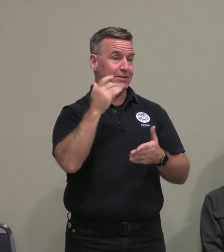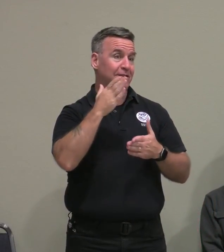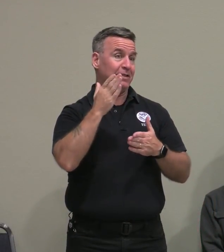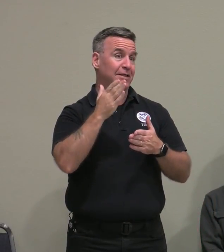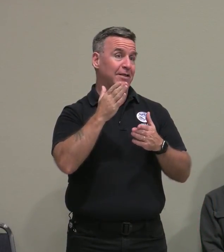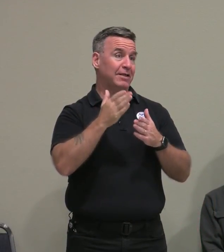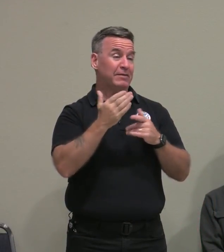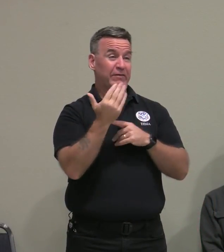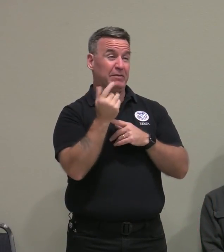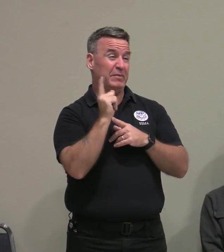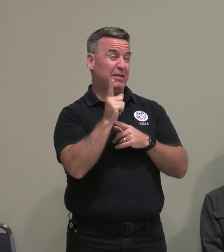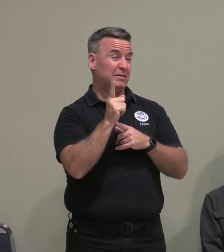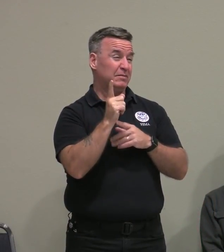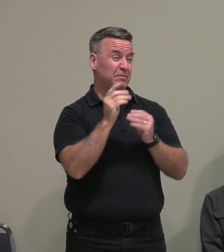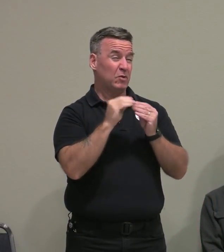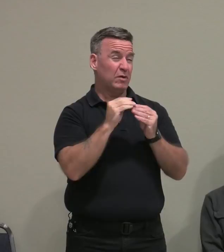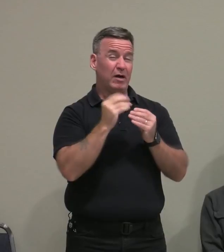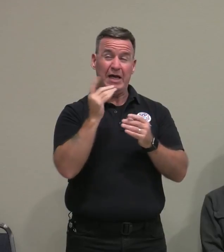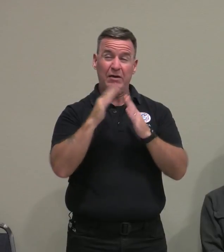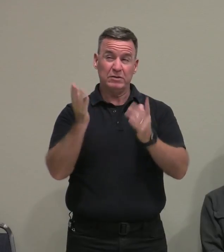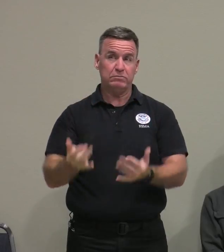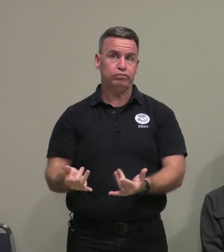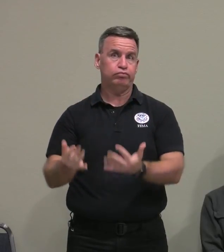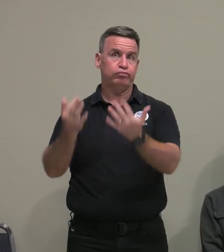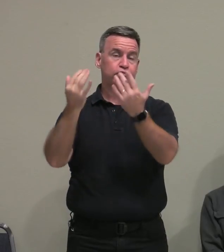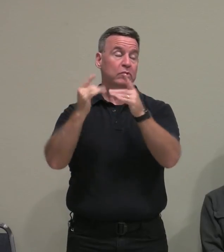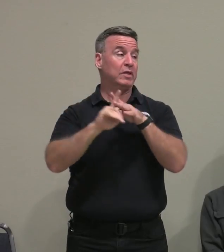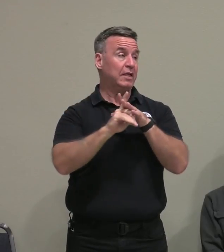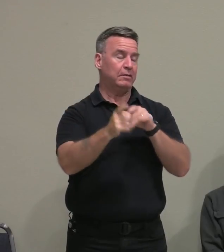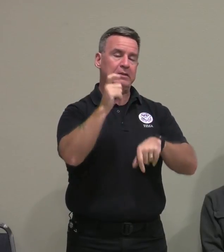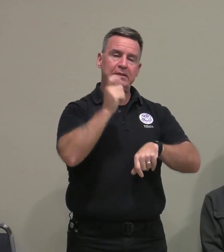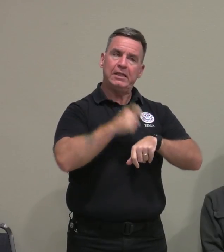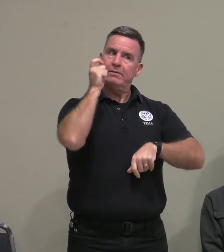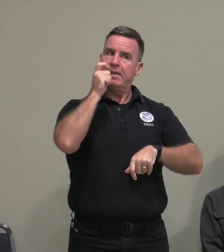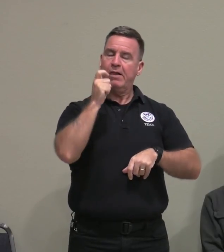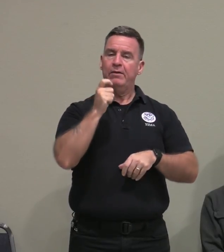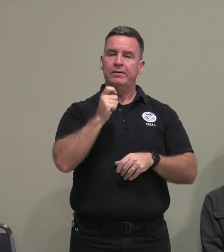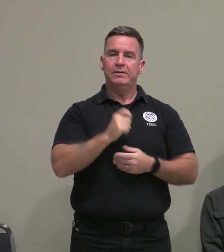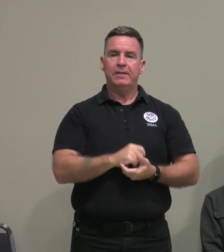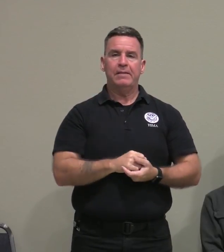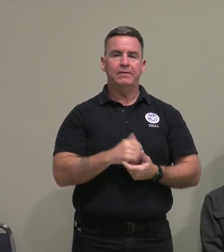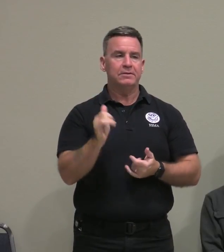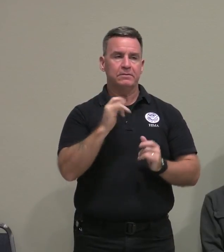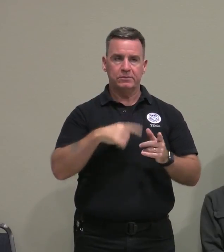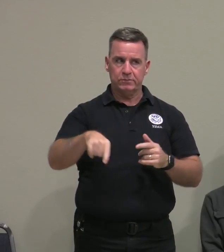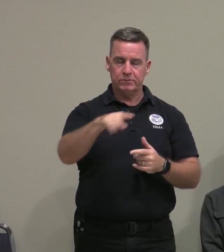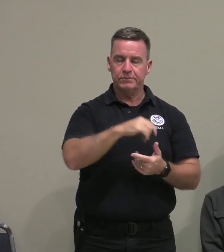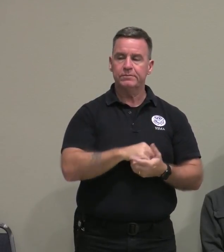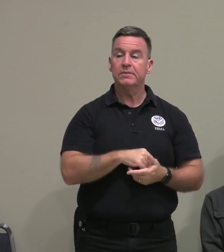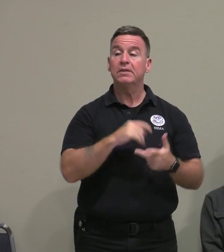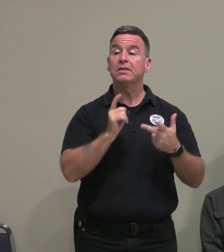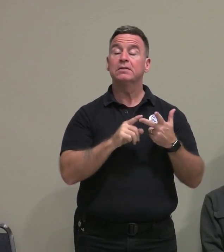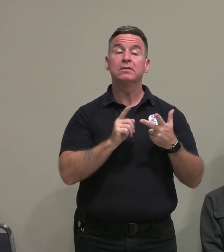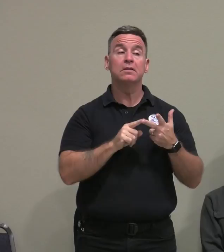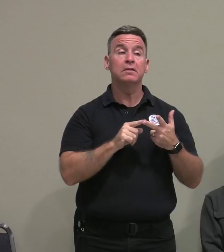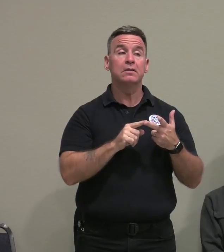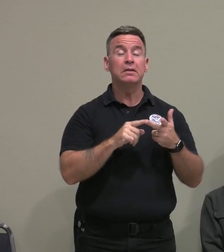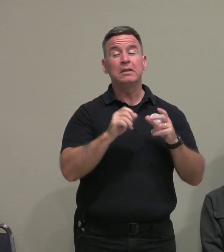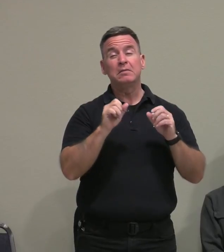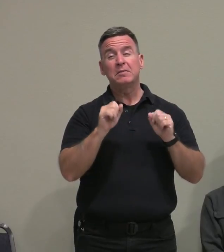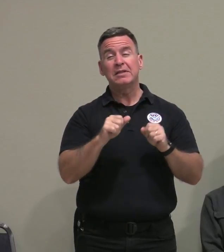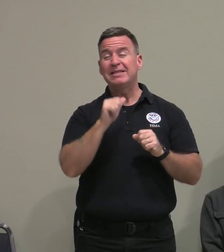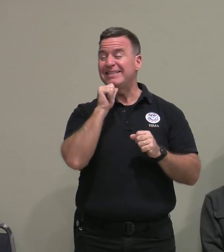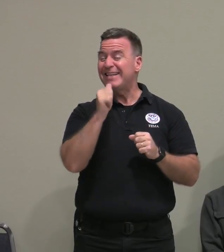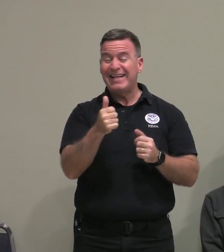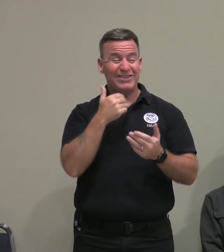about 15 more minutes, our house was in flames. And we did get out on time, like everyone here. The last one is, it's probably